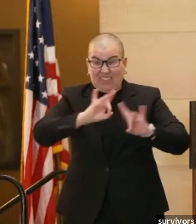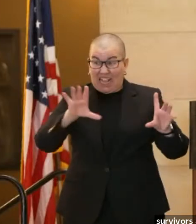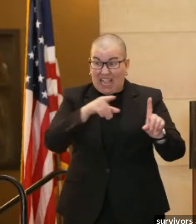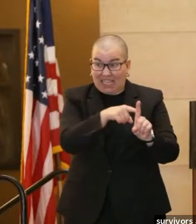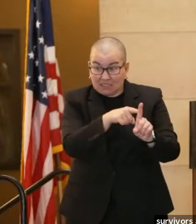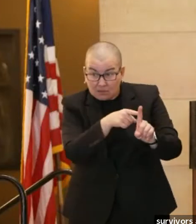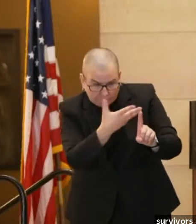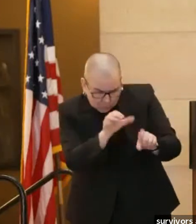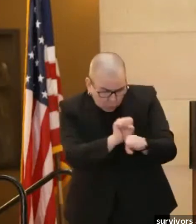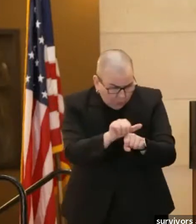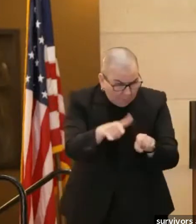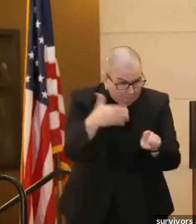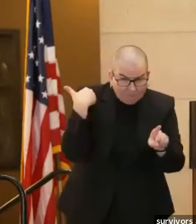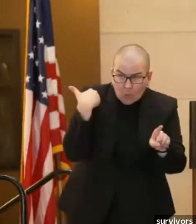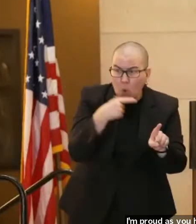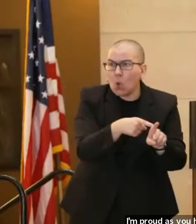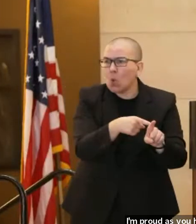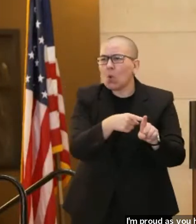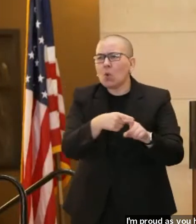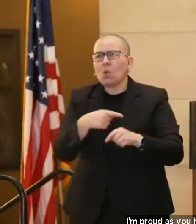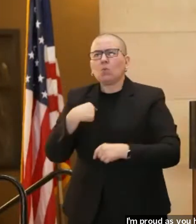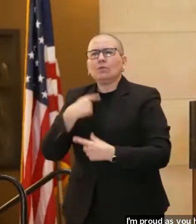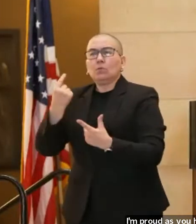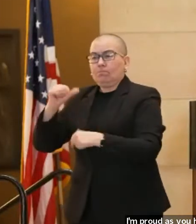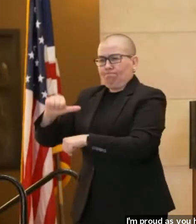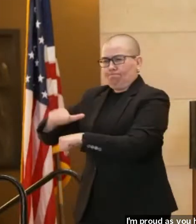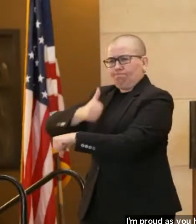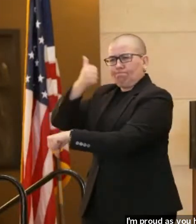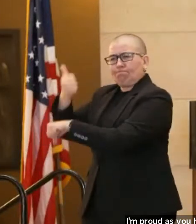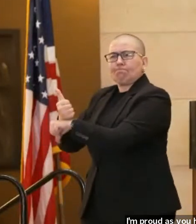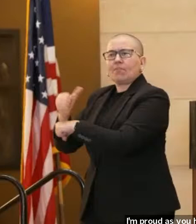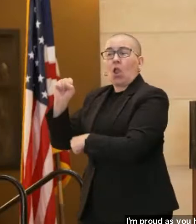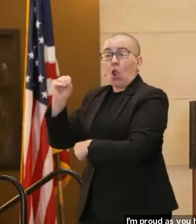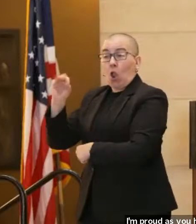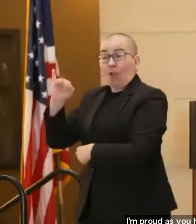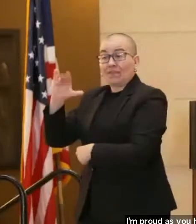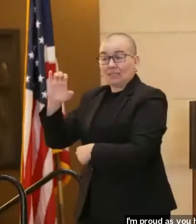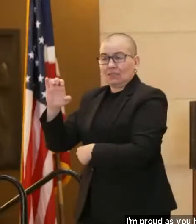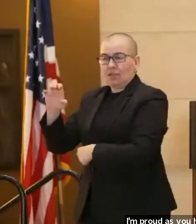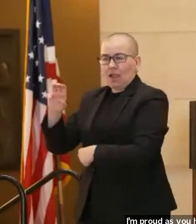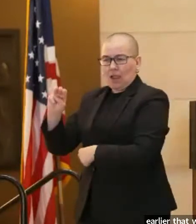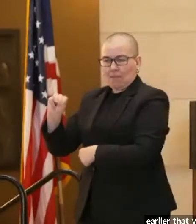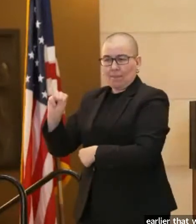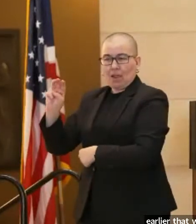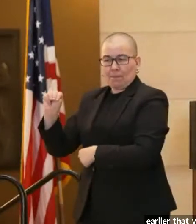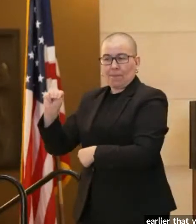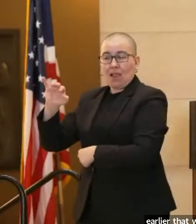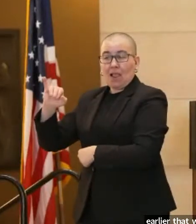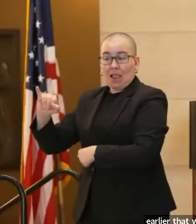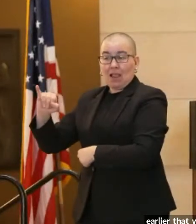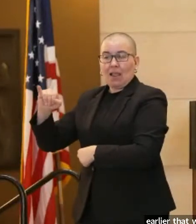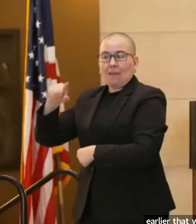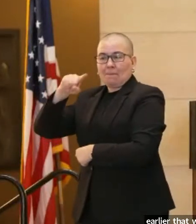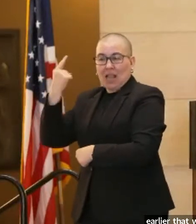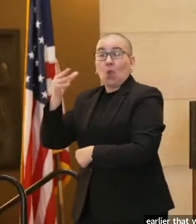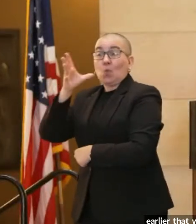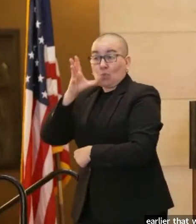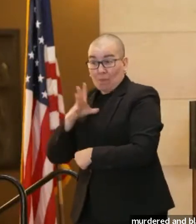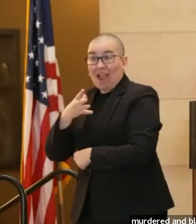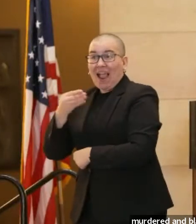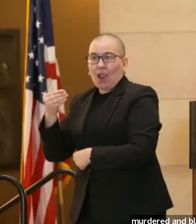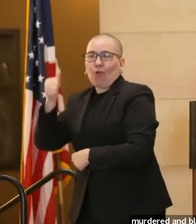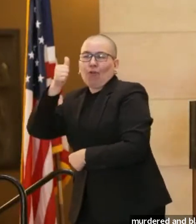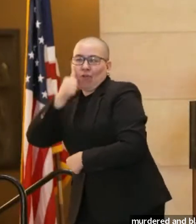about earlier, that we created our Office of Missing and Murdered Black Women and Girls through the Office of Justice Programs. That work is just beginning, but